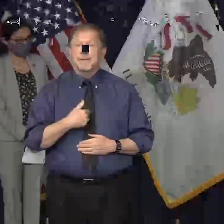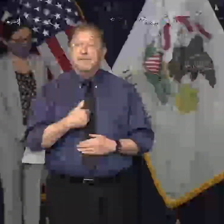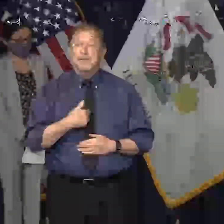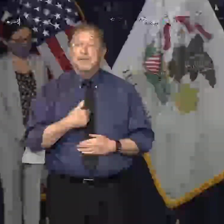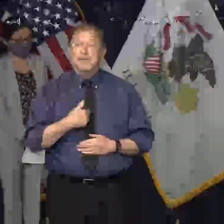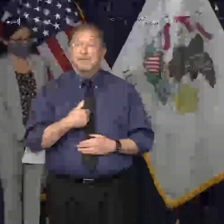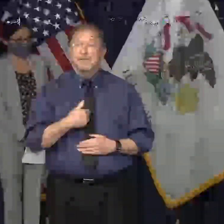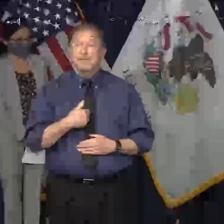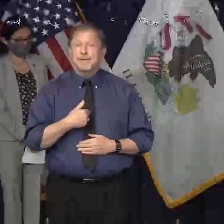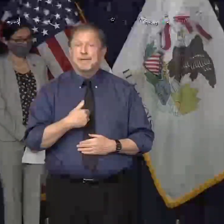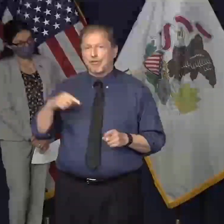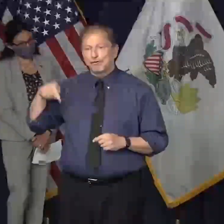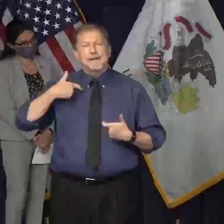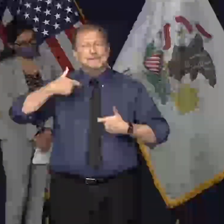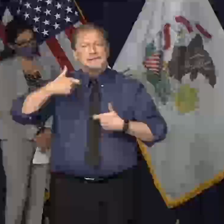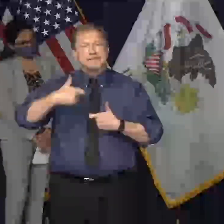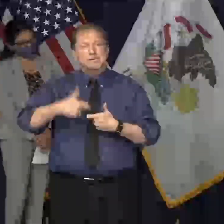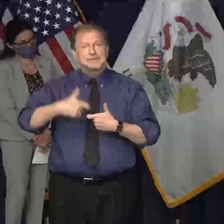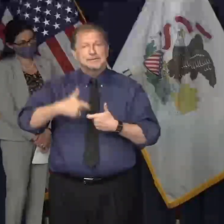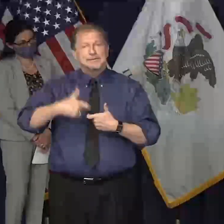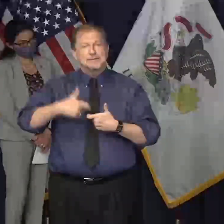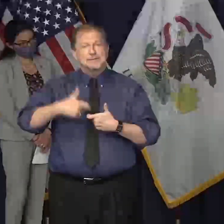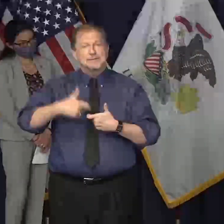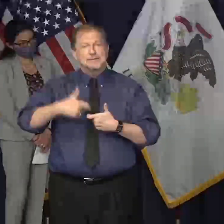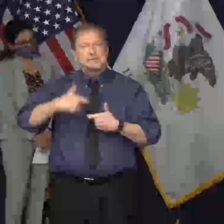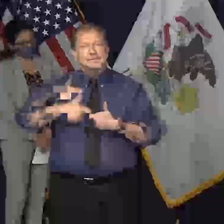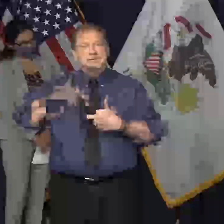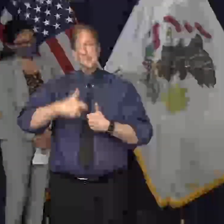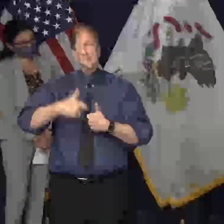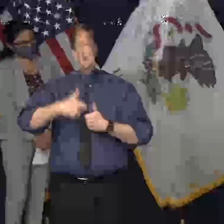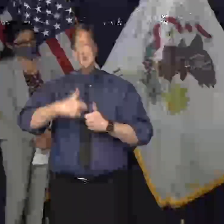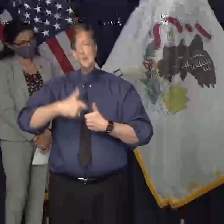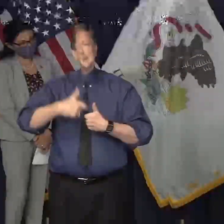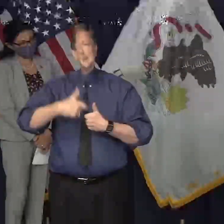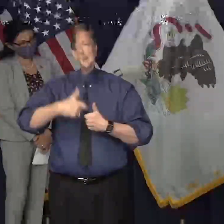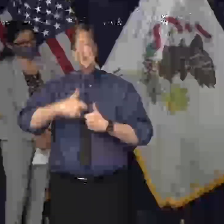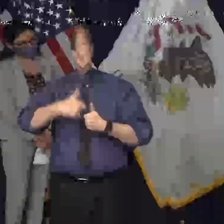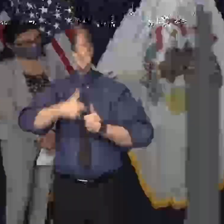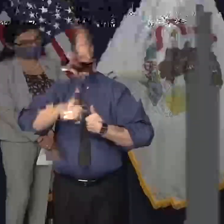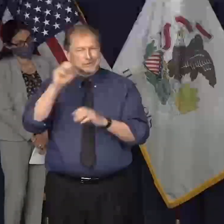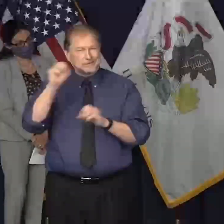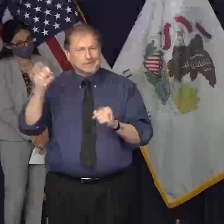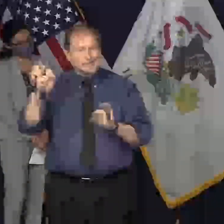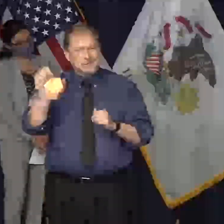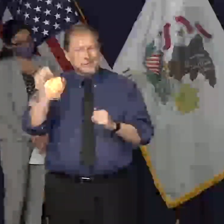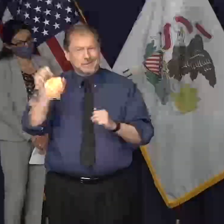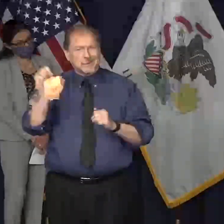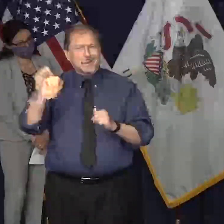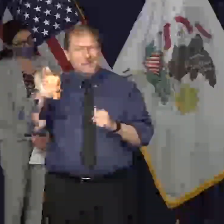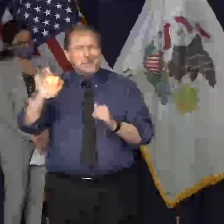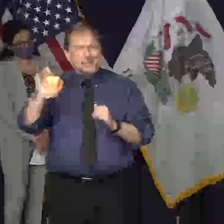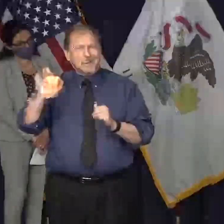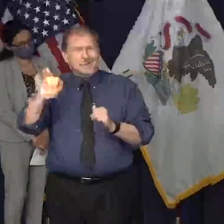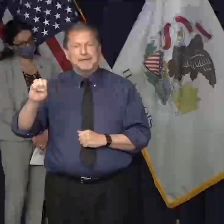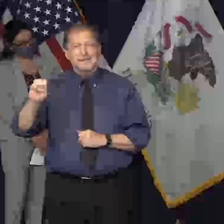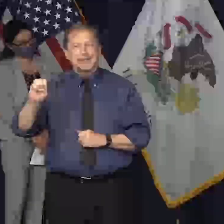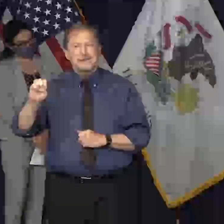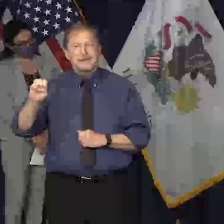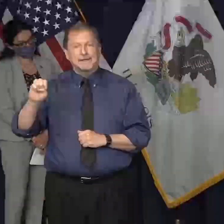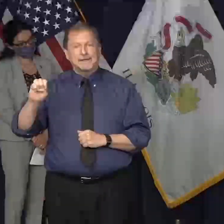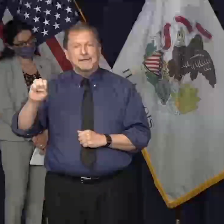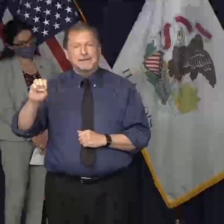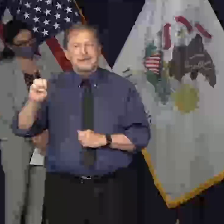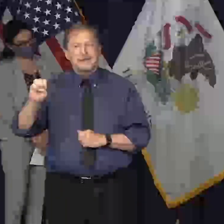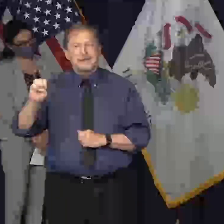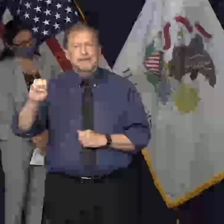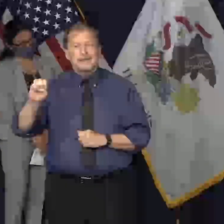Hispanic Chamber of Commerce's president and CEO, Jaime DiPaolo. as well as Dr. Marina Del Rios, who's the Director